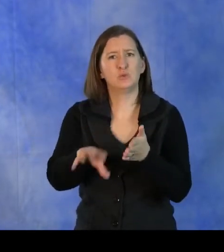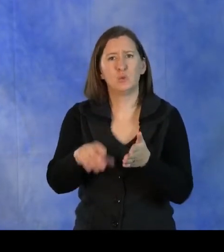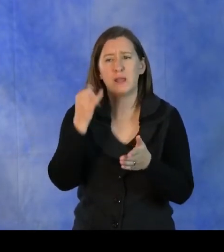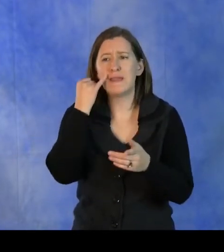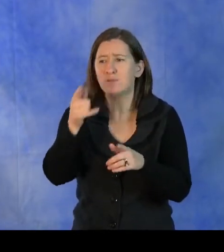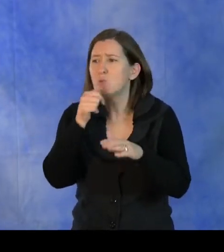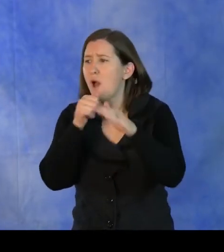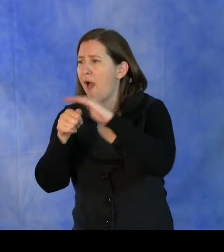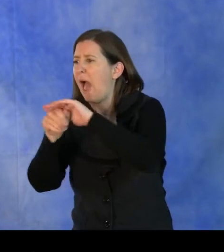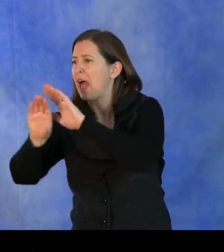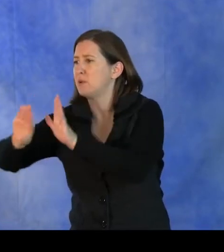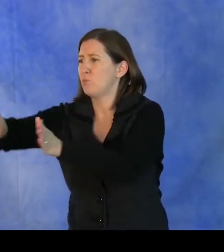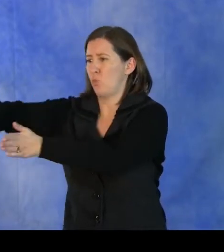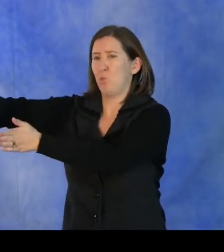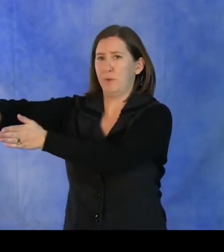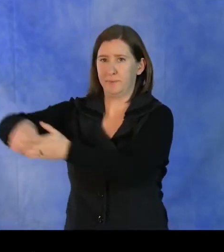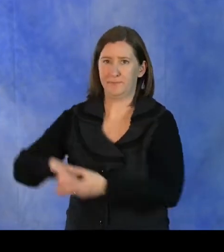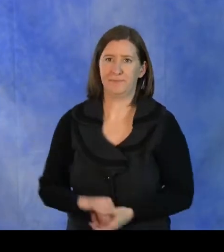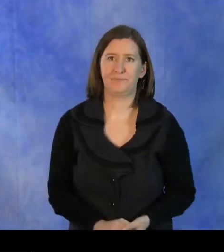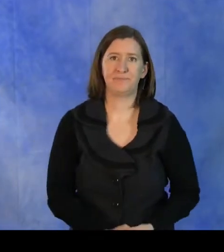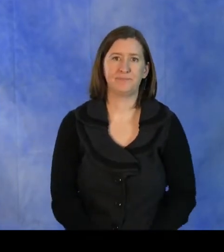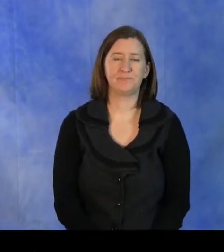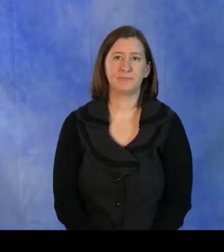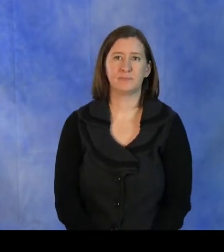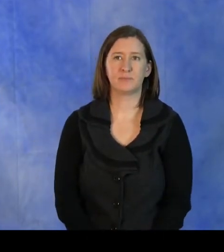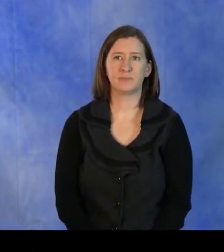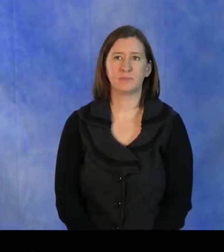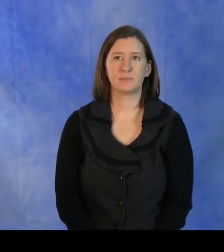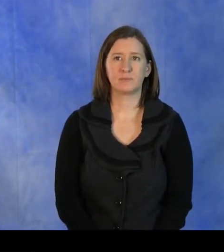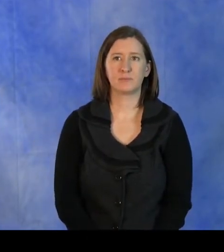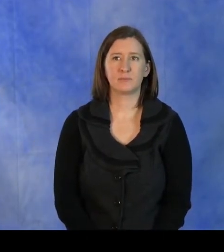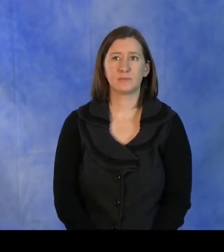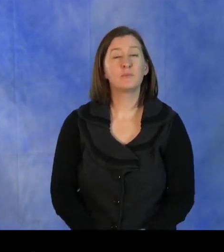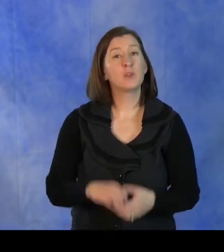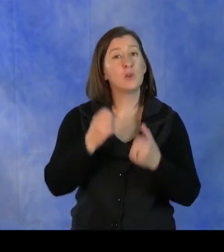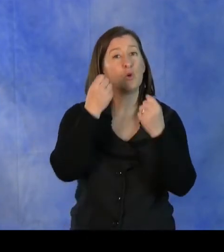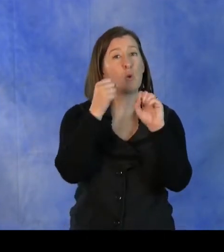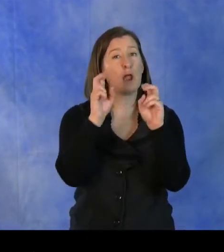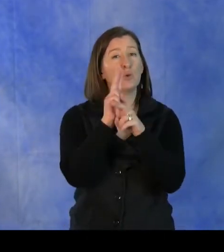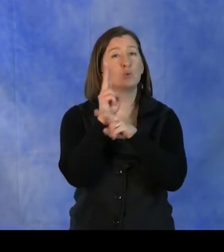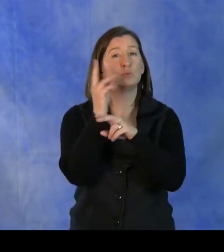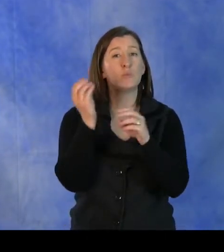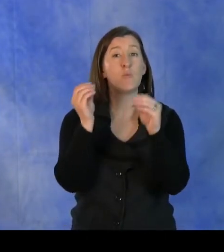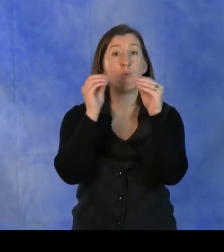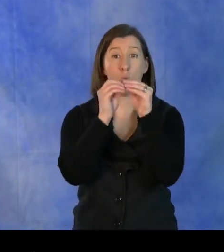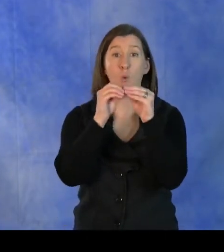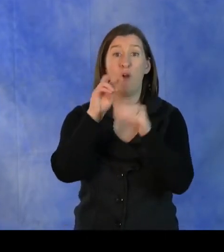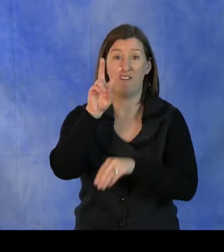it easy for the student if, you put things away and hide them.